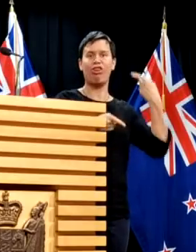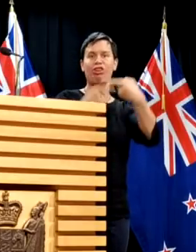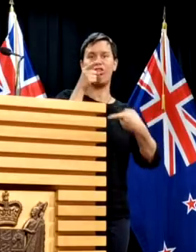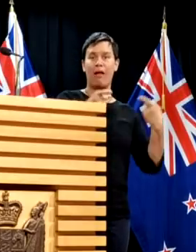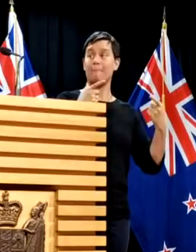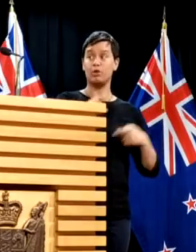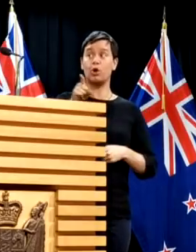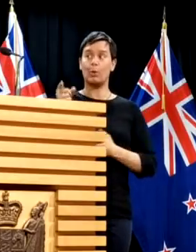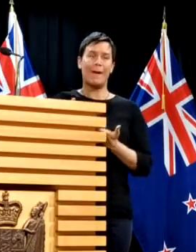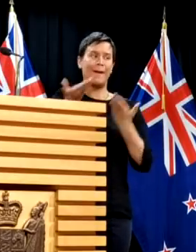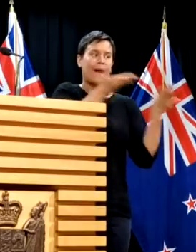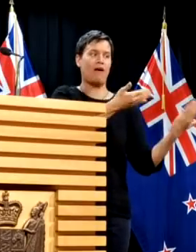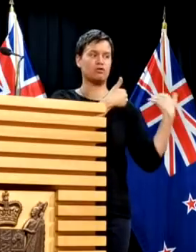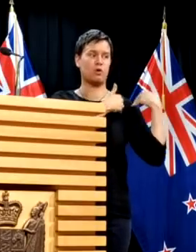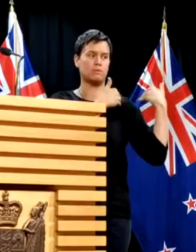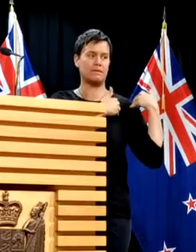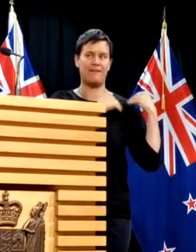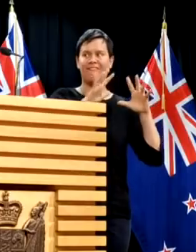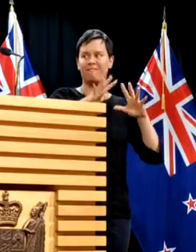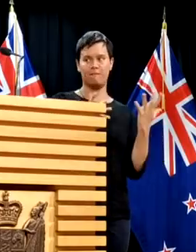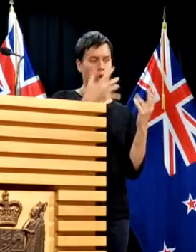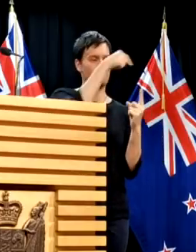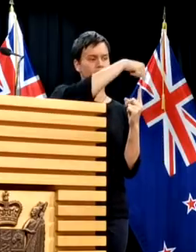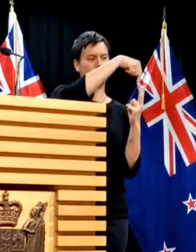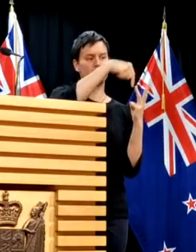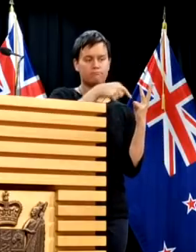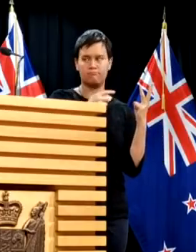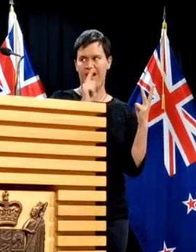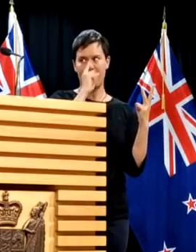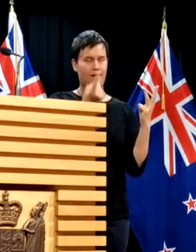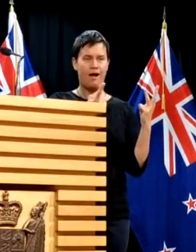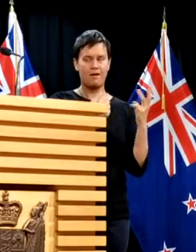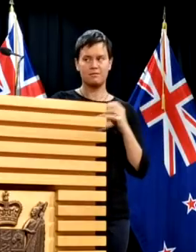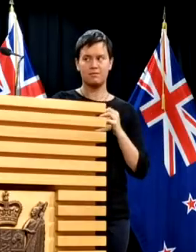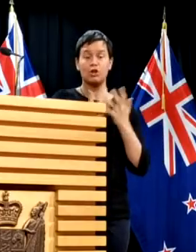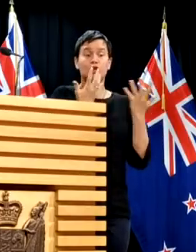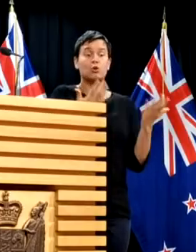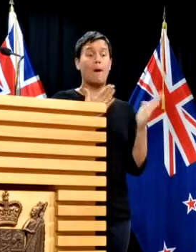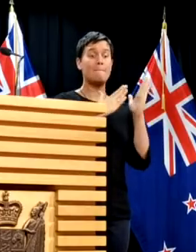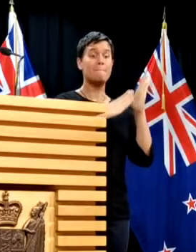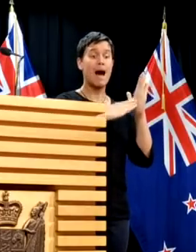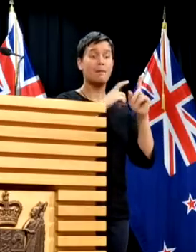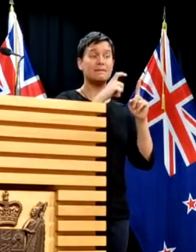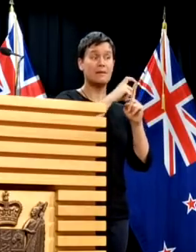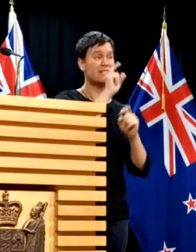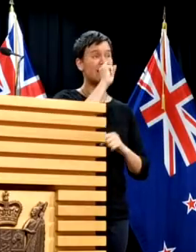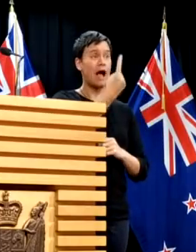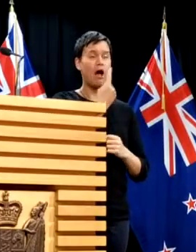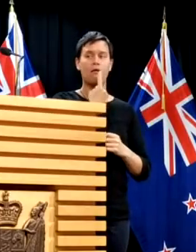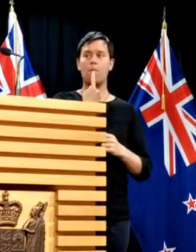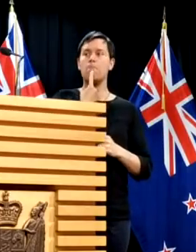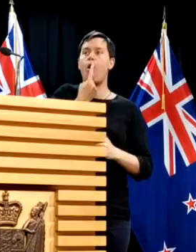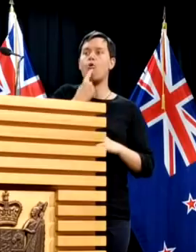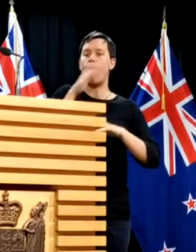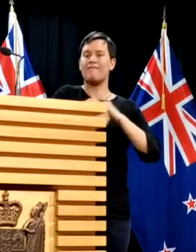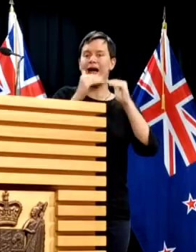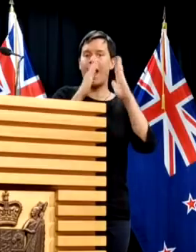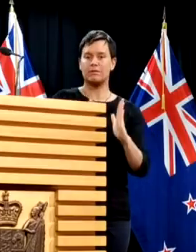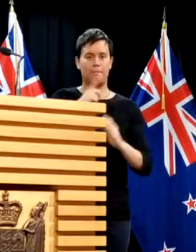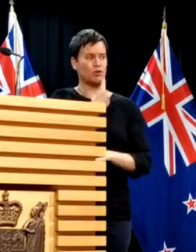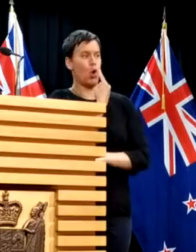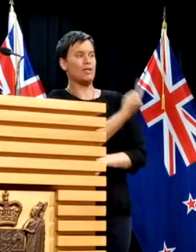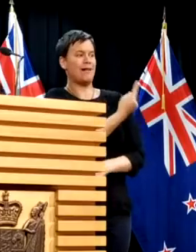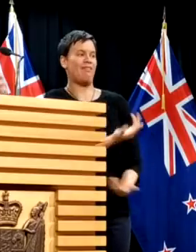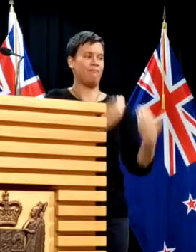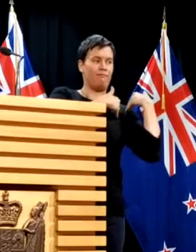to criticise the government within those portfolios, right? So that would mean that Margaret Davidson could criticise the government across all of housing.